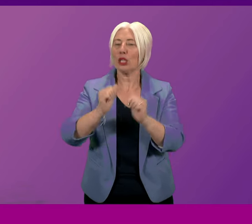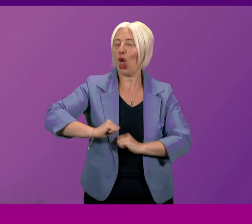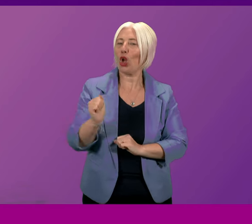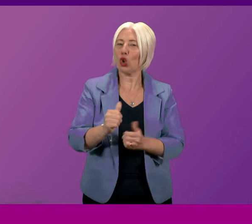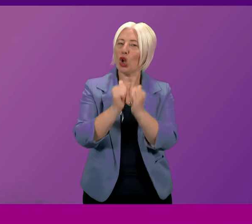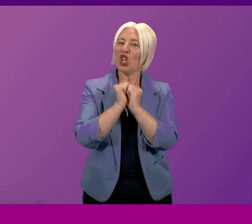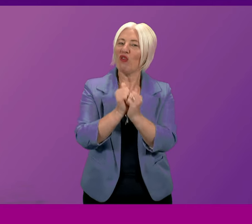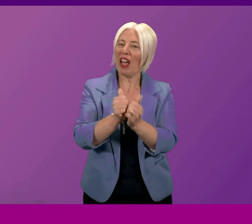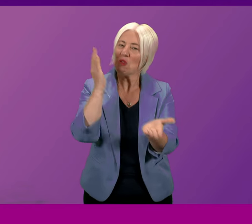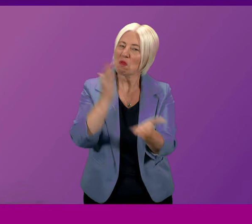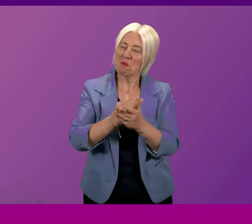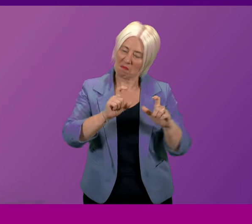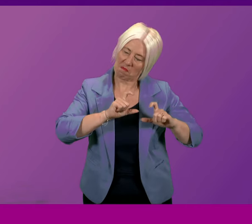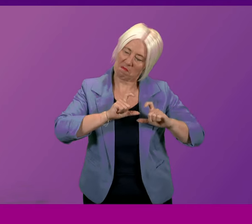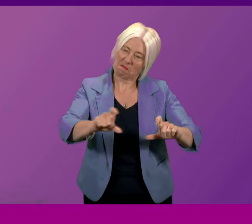remained steadfast.